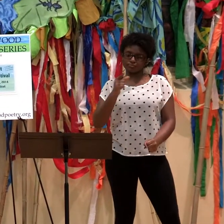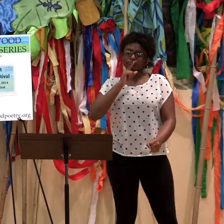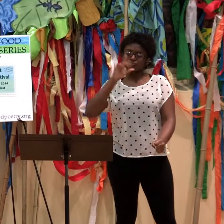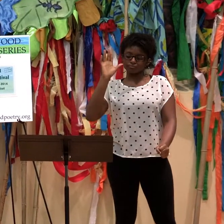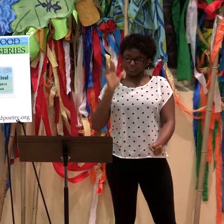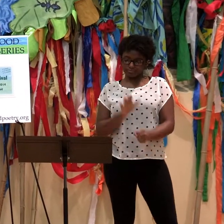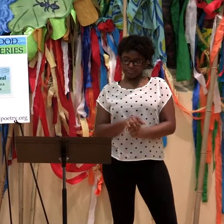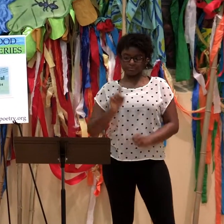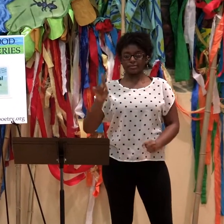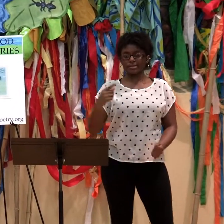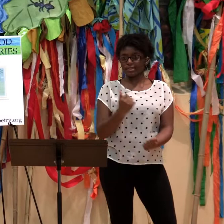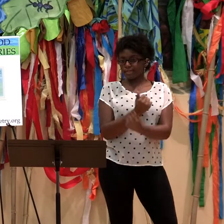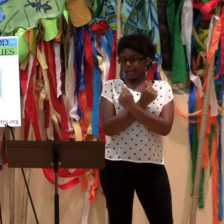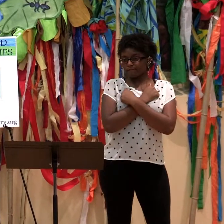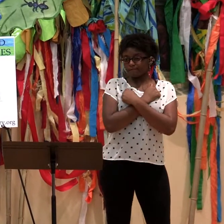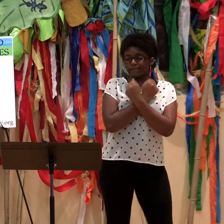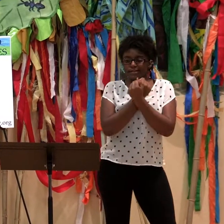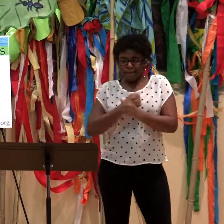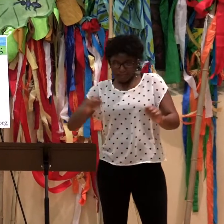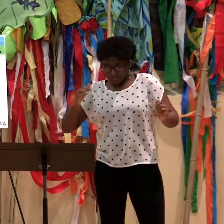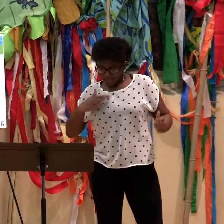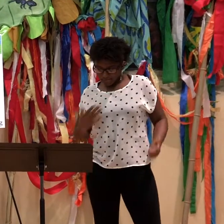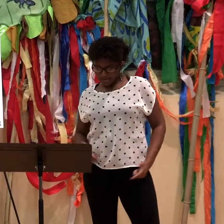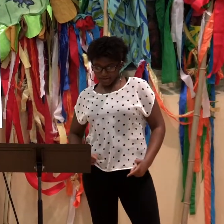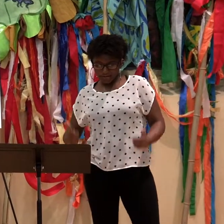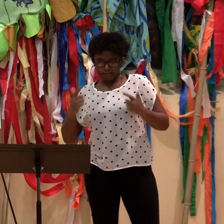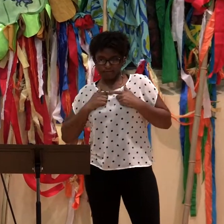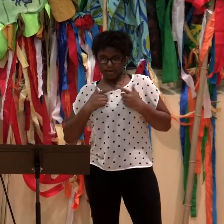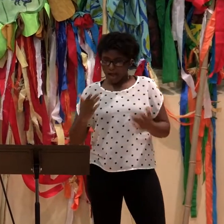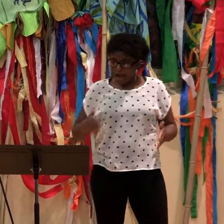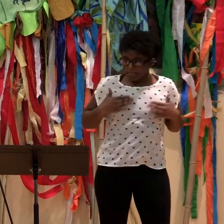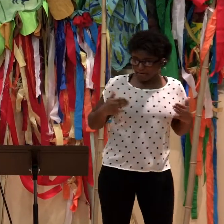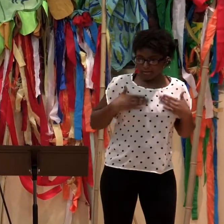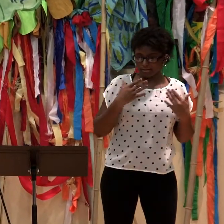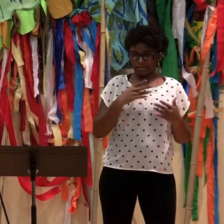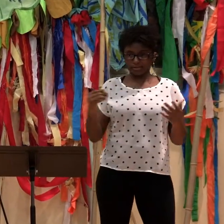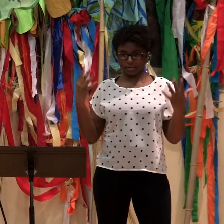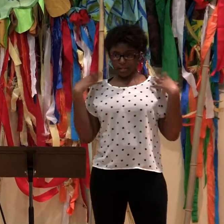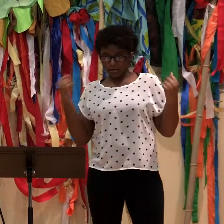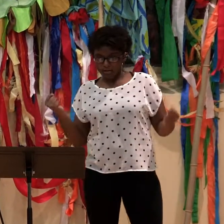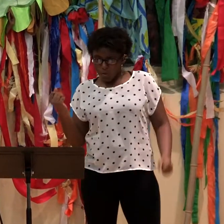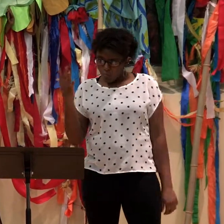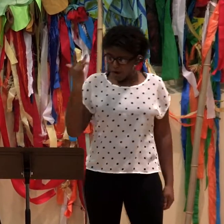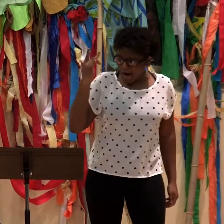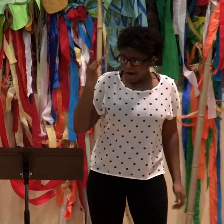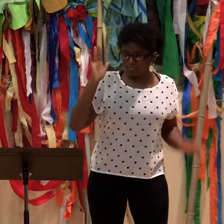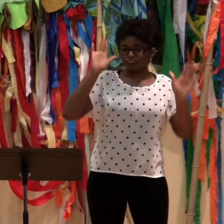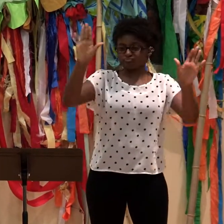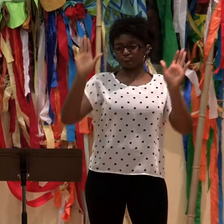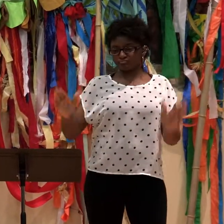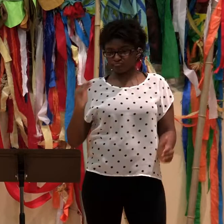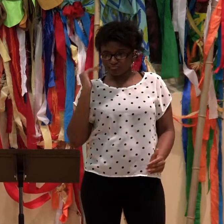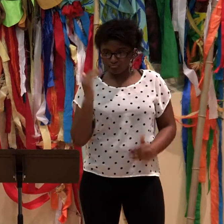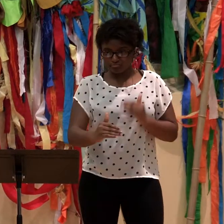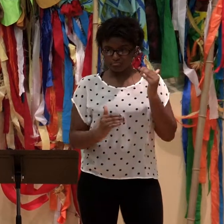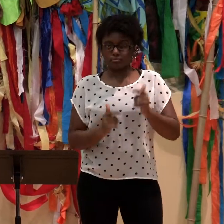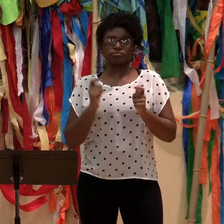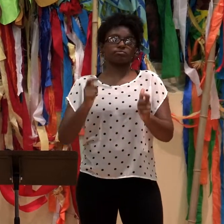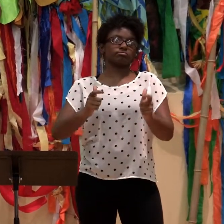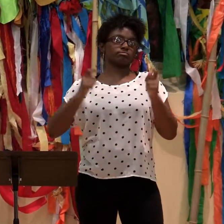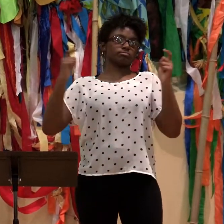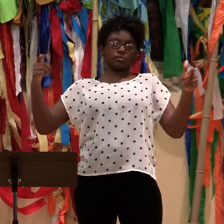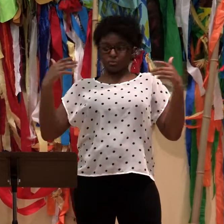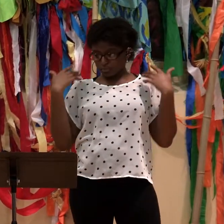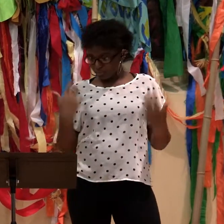justice. Guaranteed, the only love saved my life. Happy and healthy. And why?